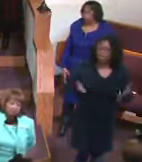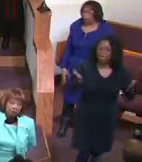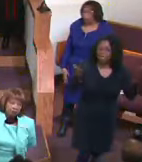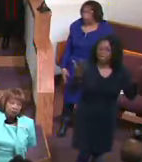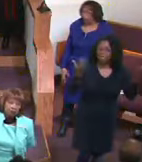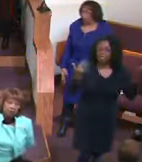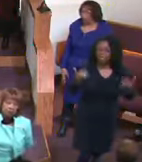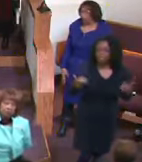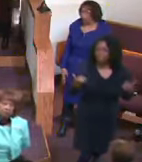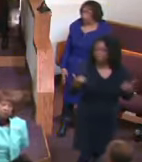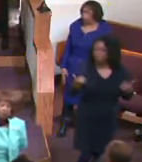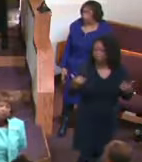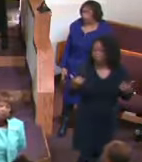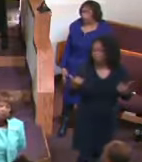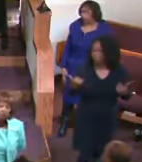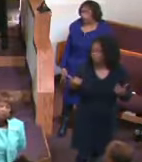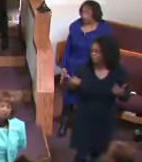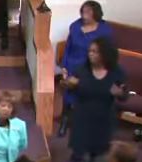come?